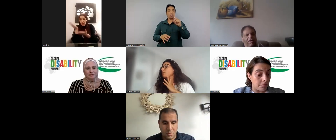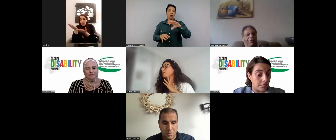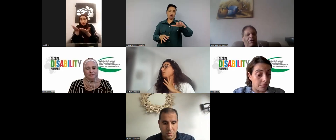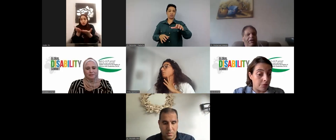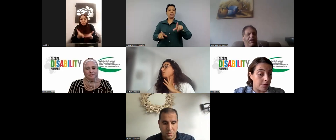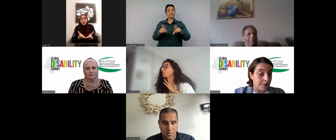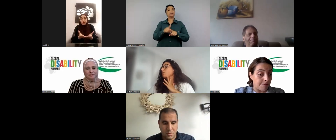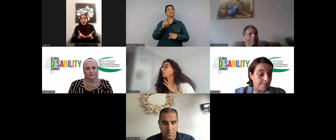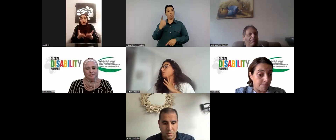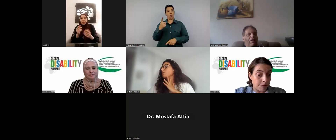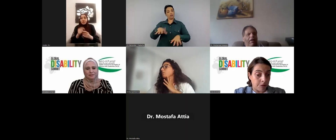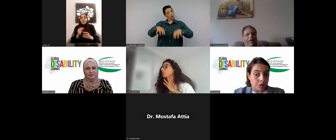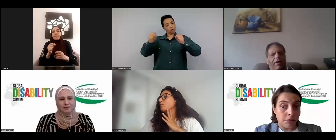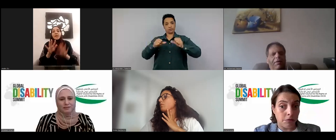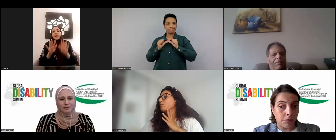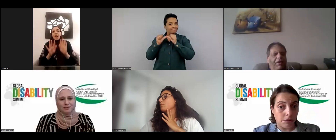is IDA.